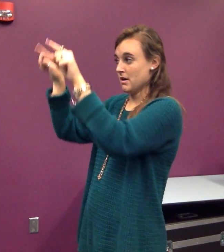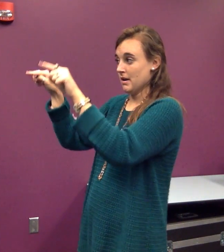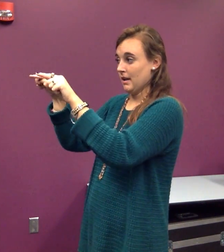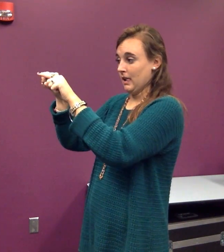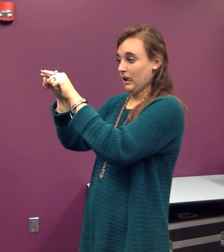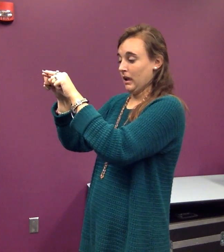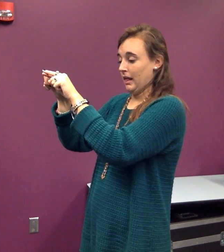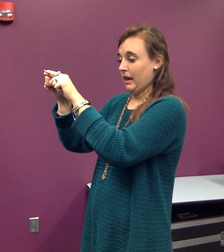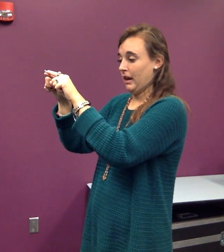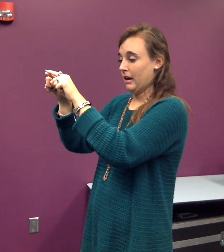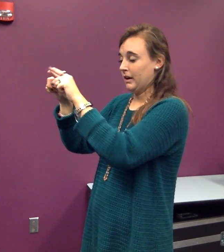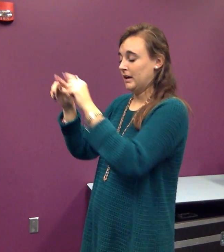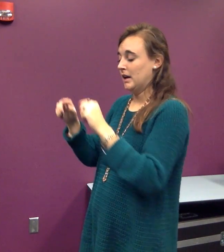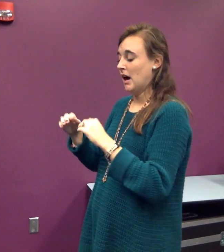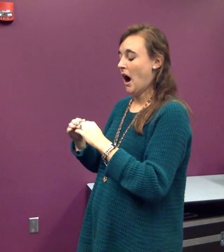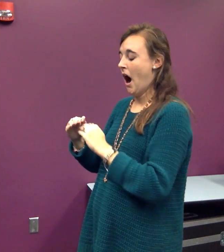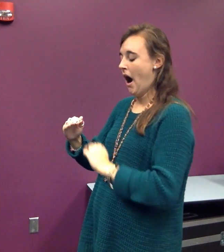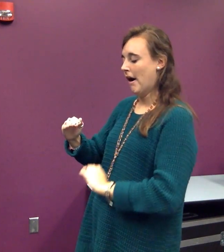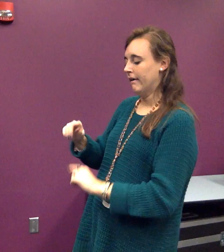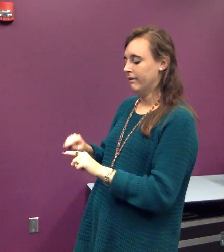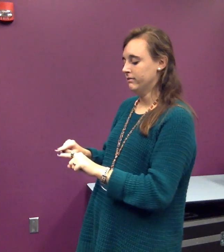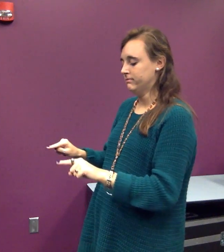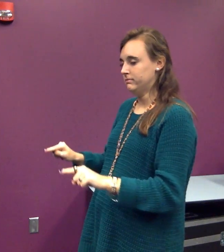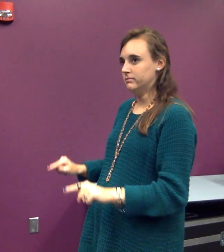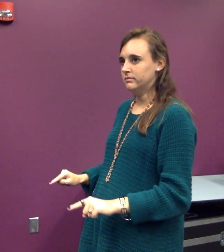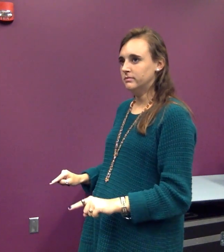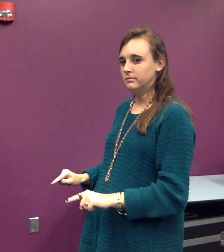Okay? Line it up there and that dot.